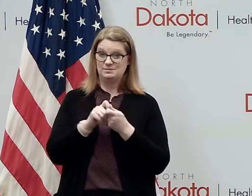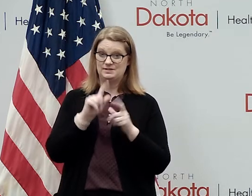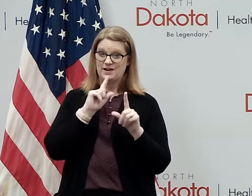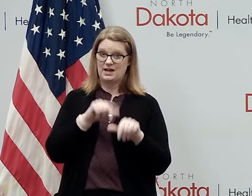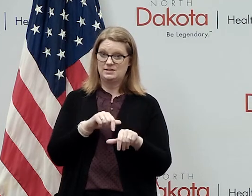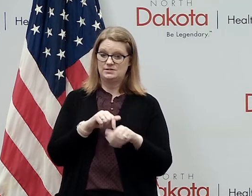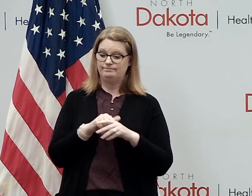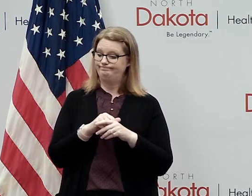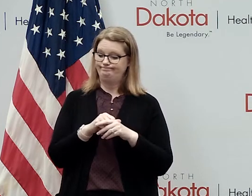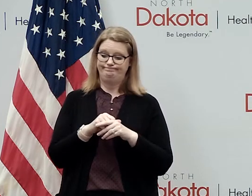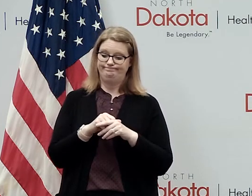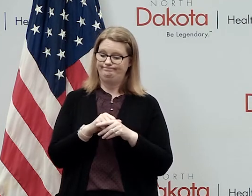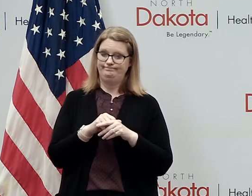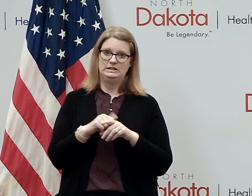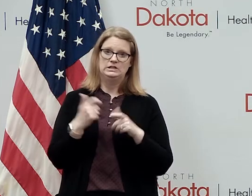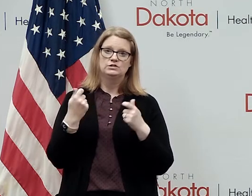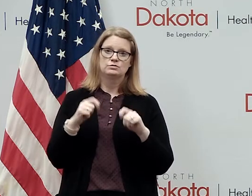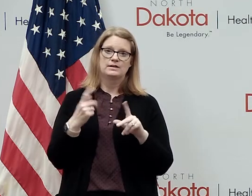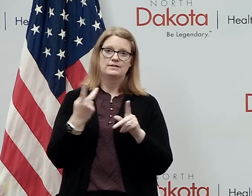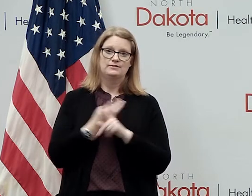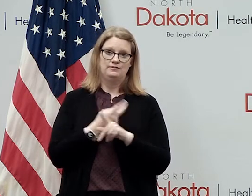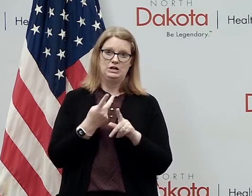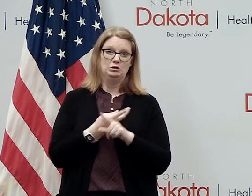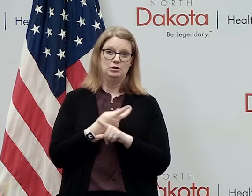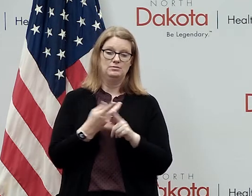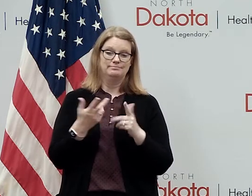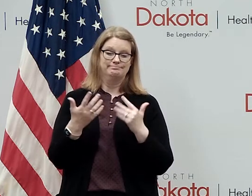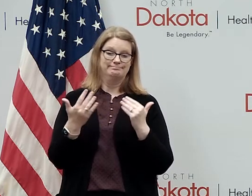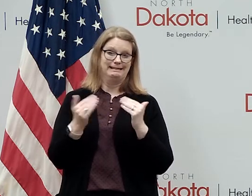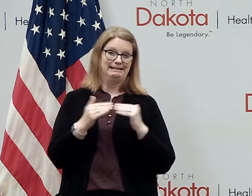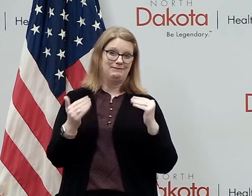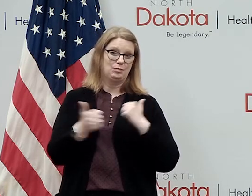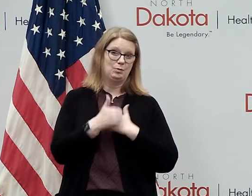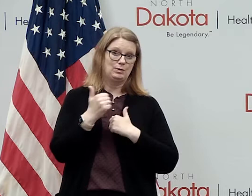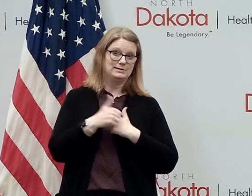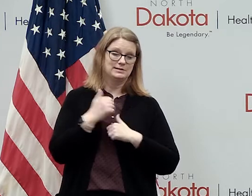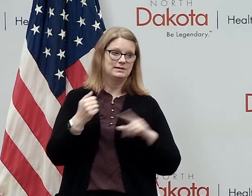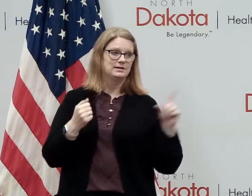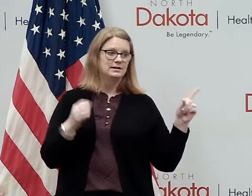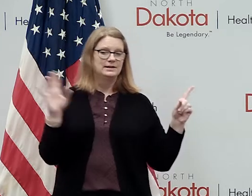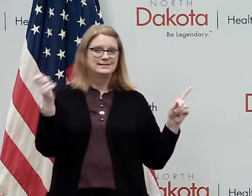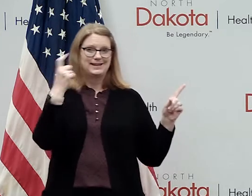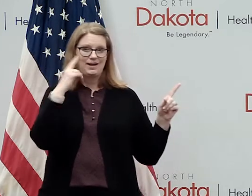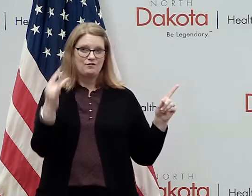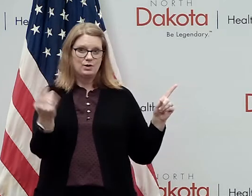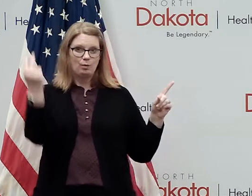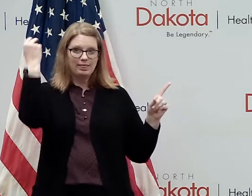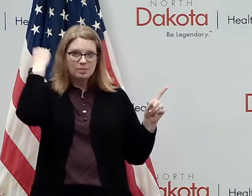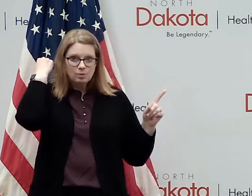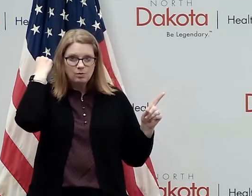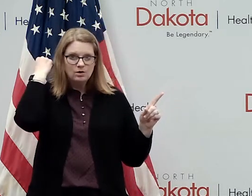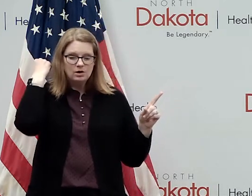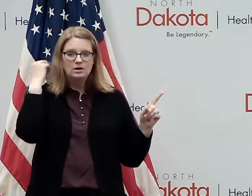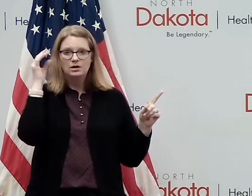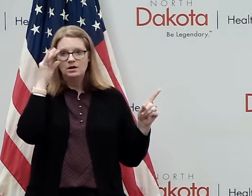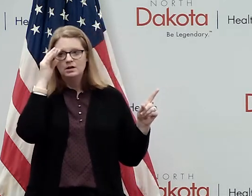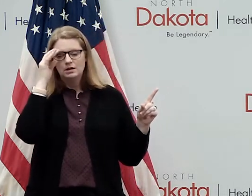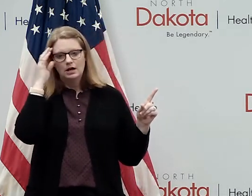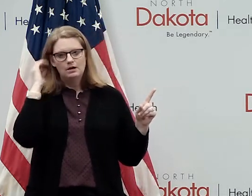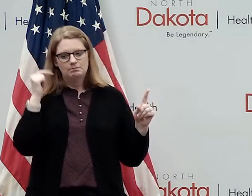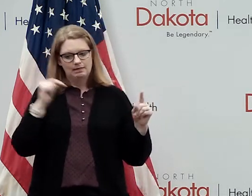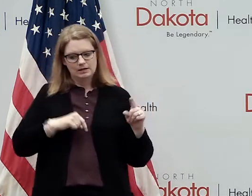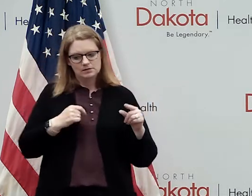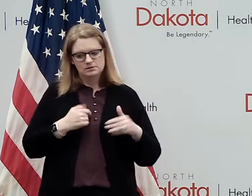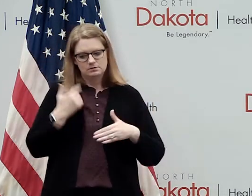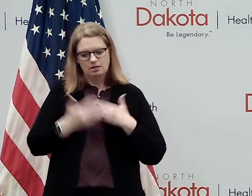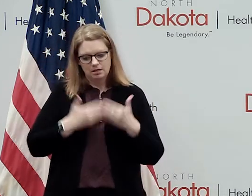We are trying to discern what level of risk there will be. I think as the governor went through previously how quickly we are going and where we